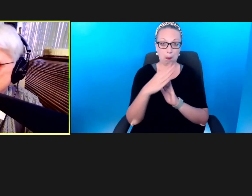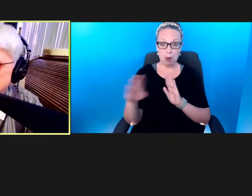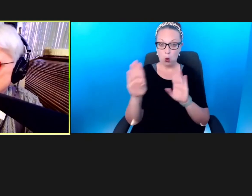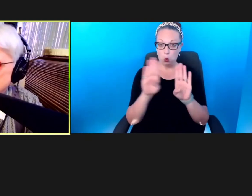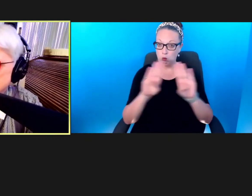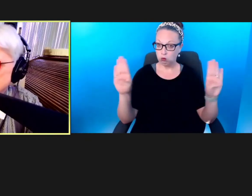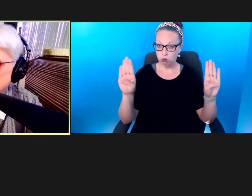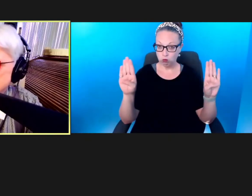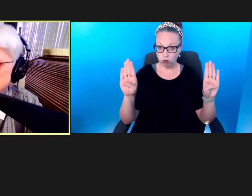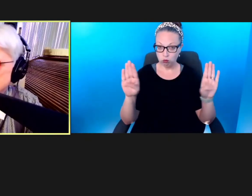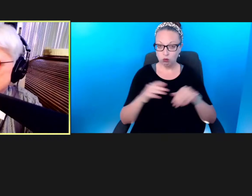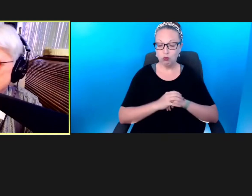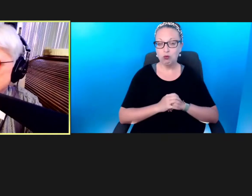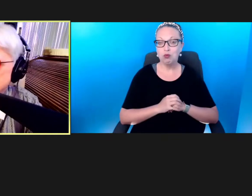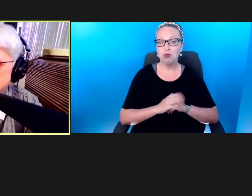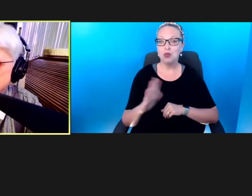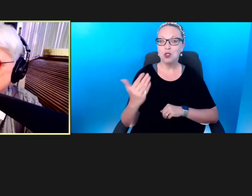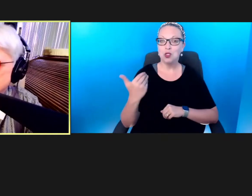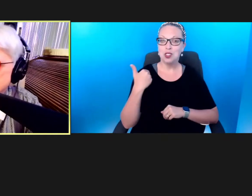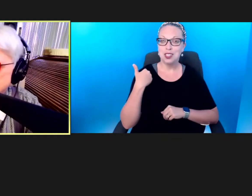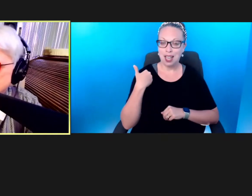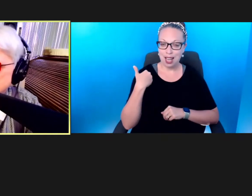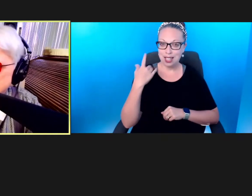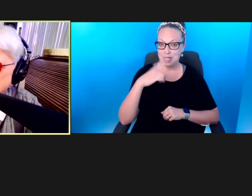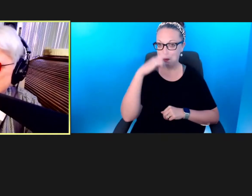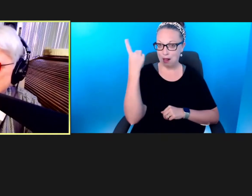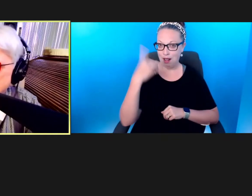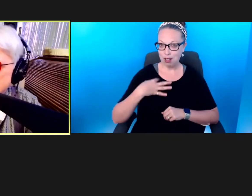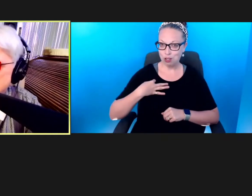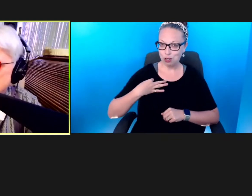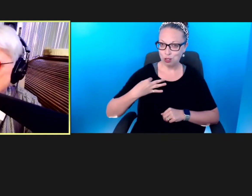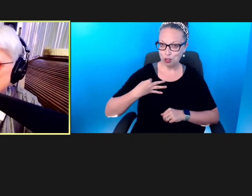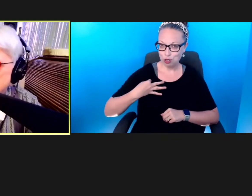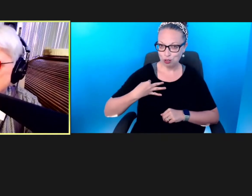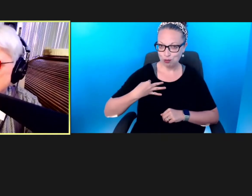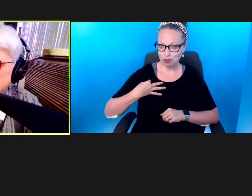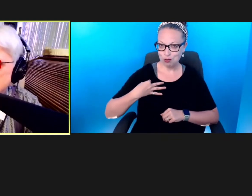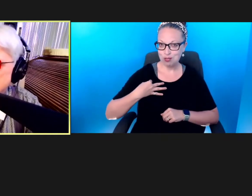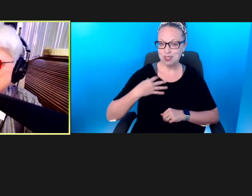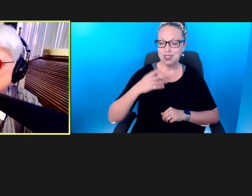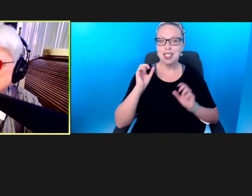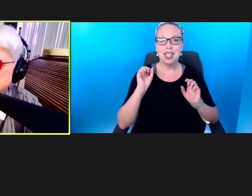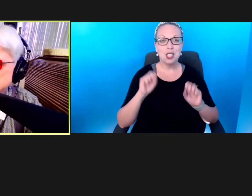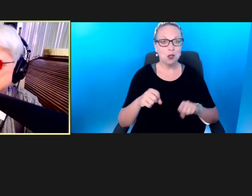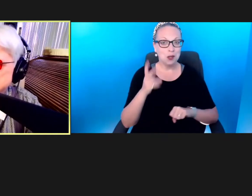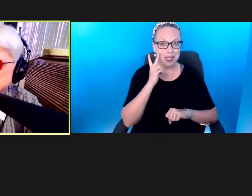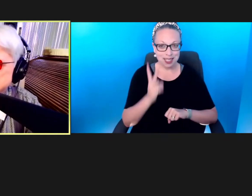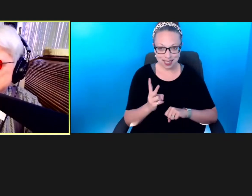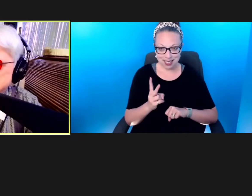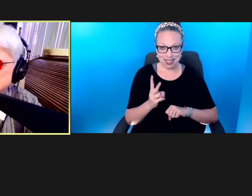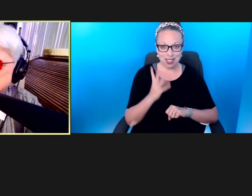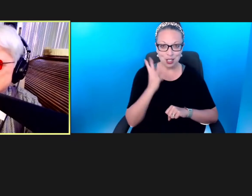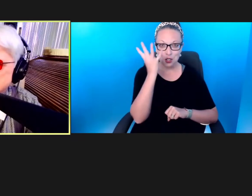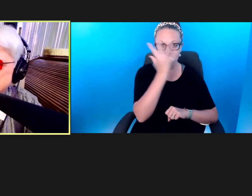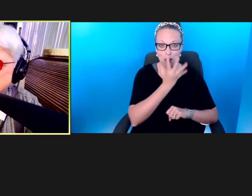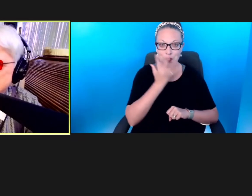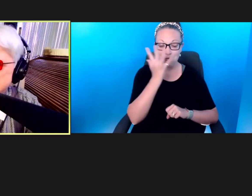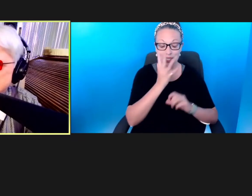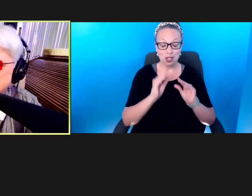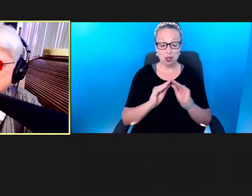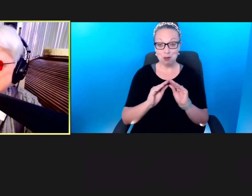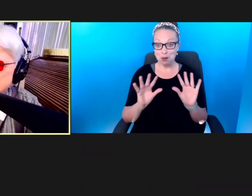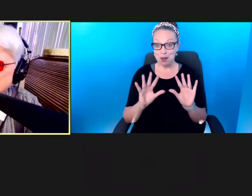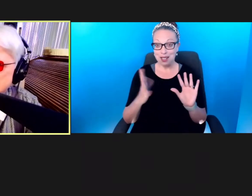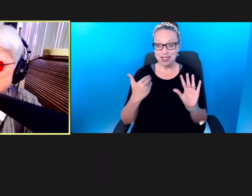background, and she has black on, and you can see how her face is so visible. She's got